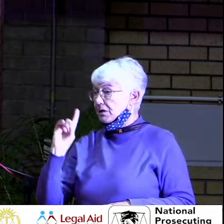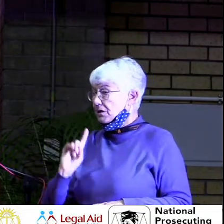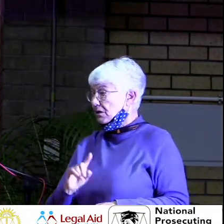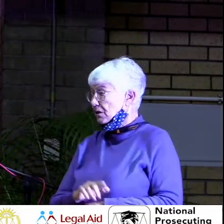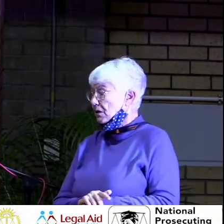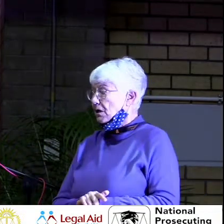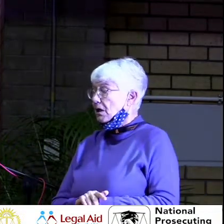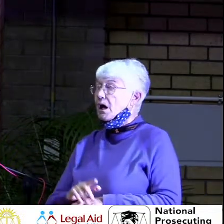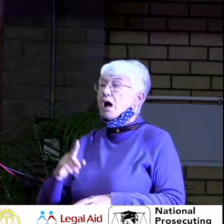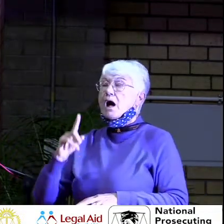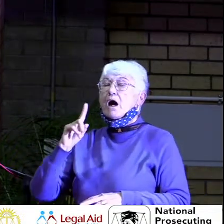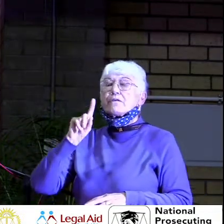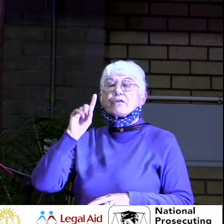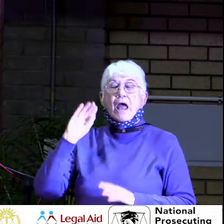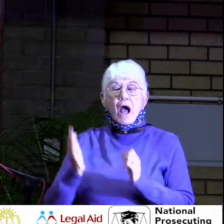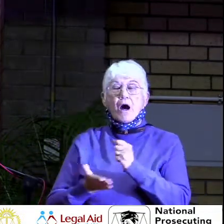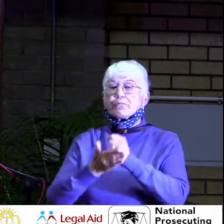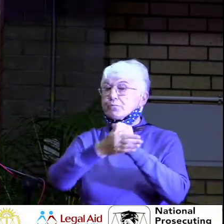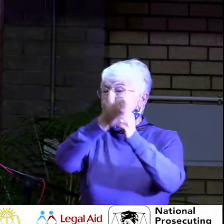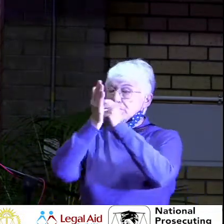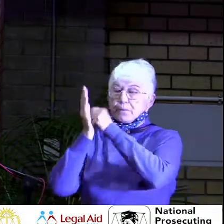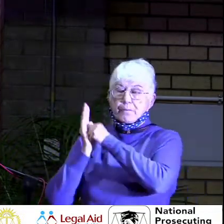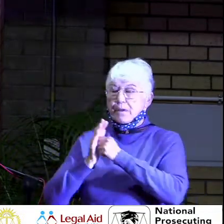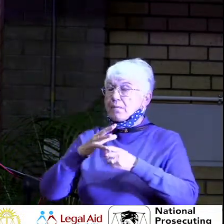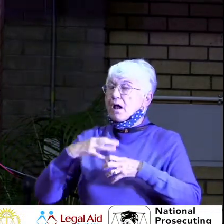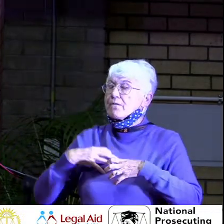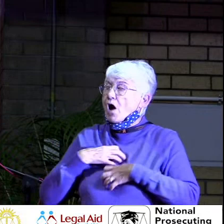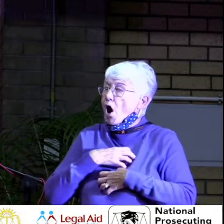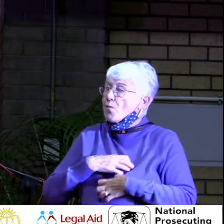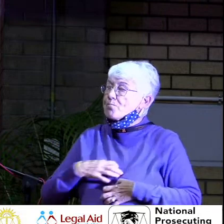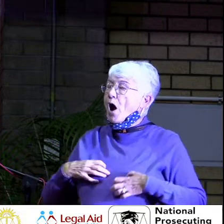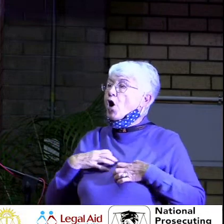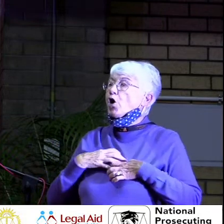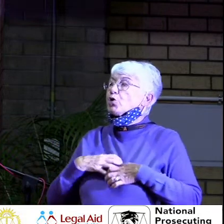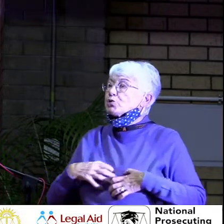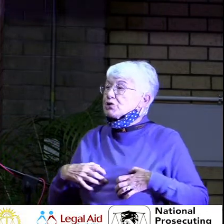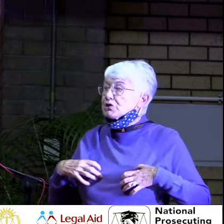emotional and practical support to